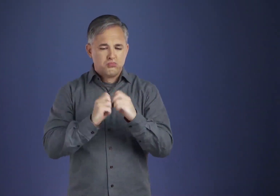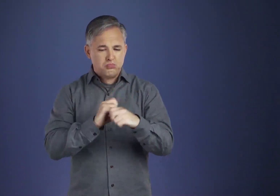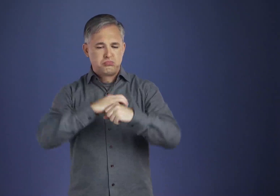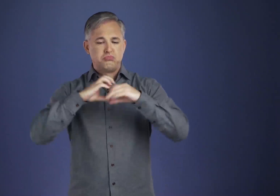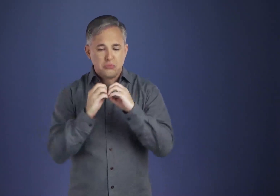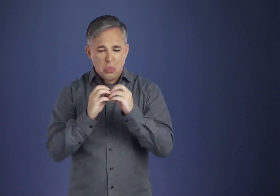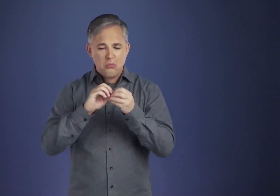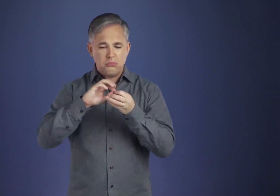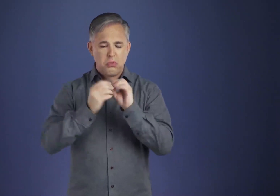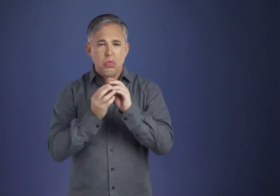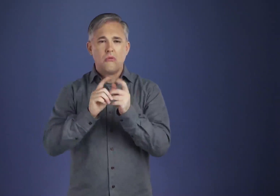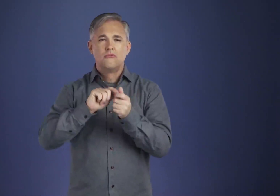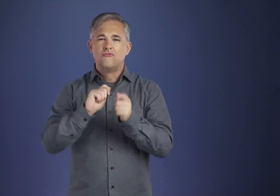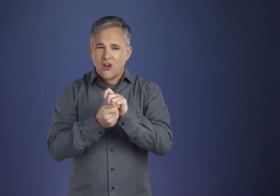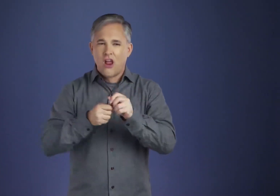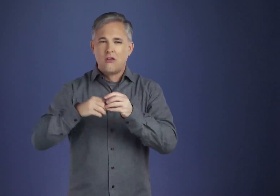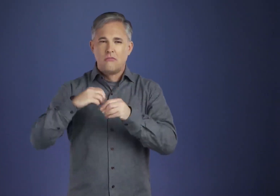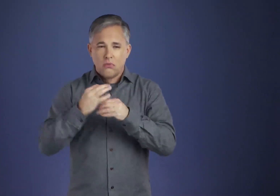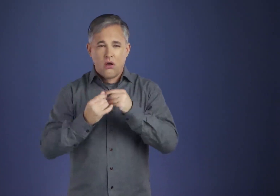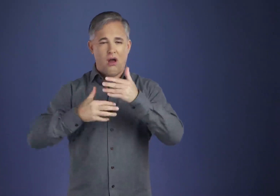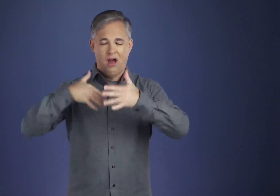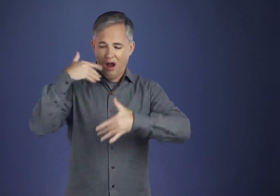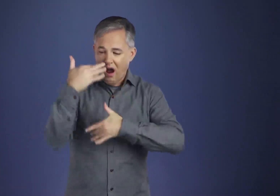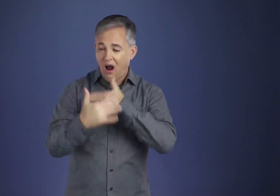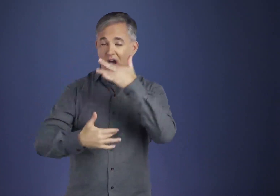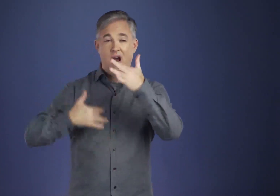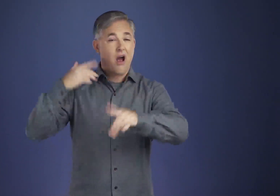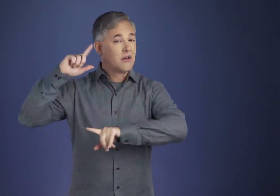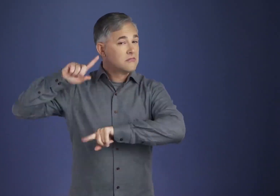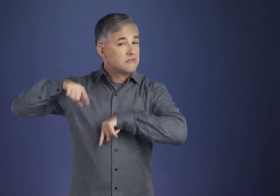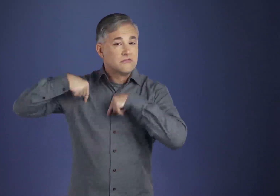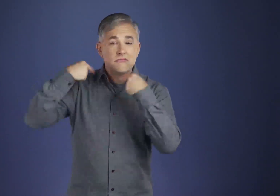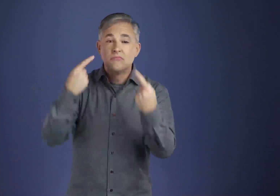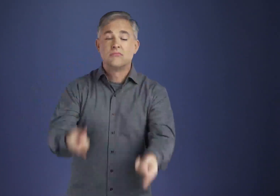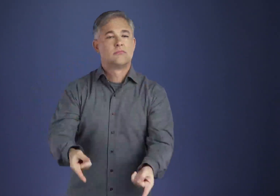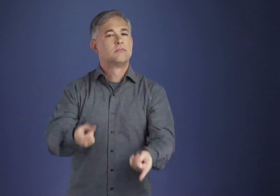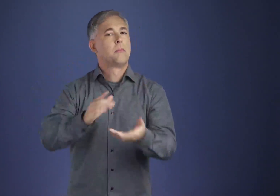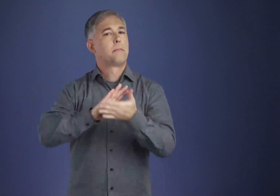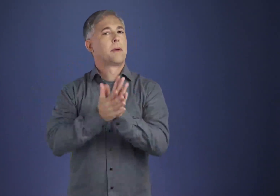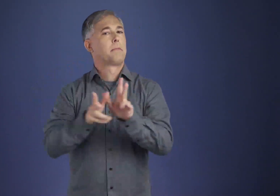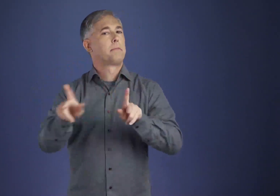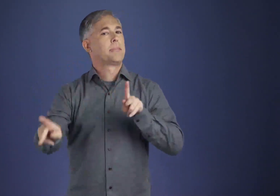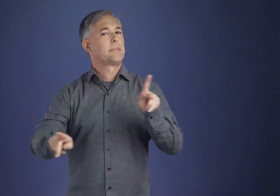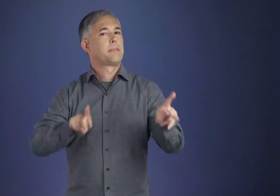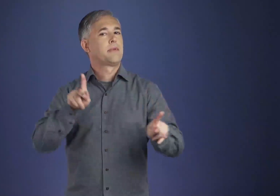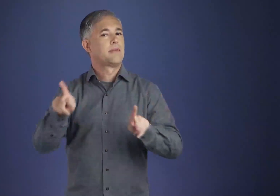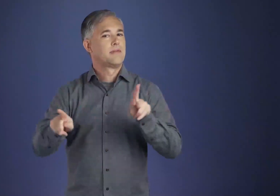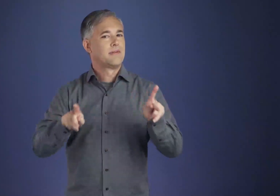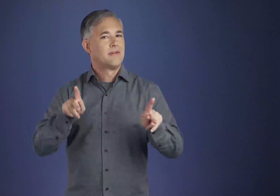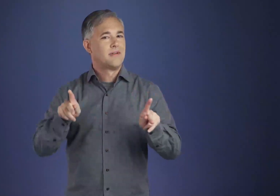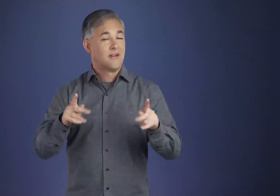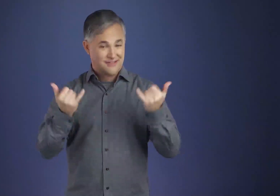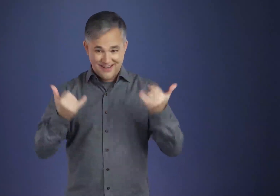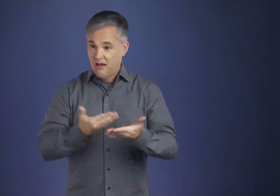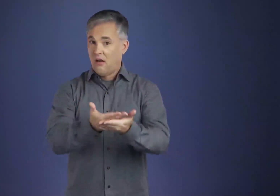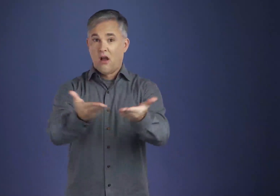still smarting from that admission, he is faced with something really impossible. How he does cherish the thought that